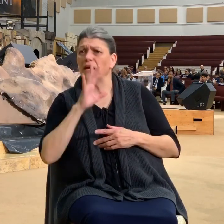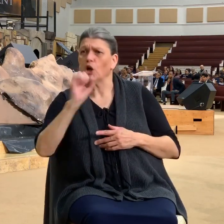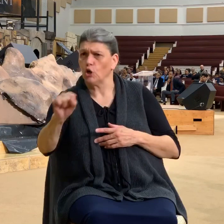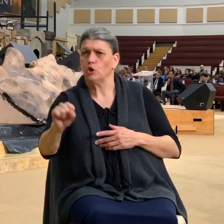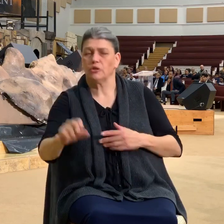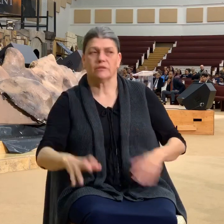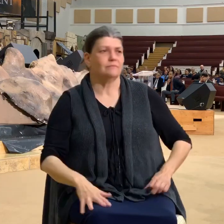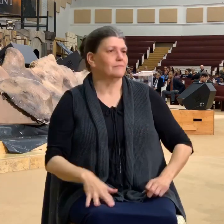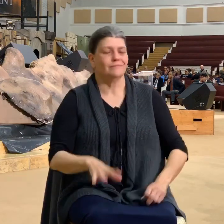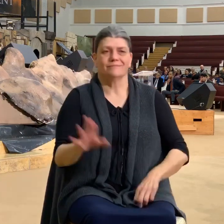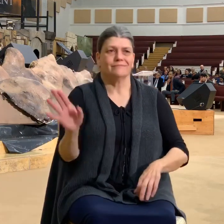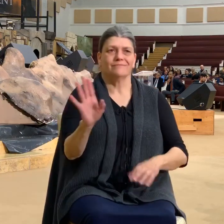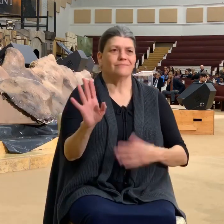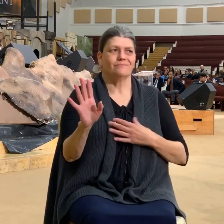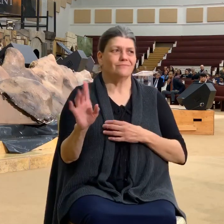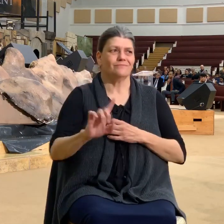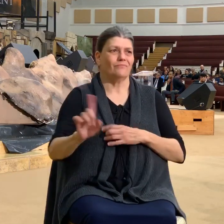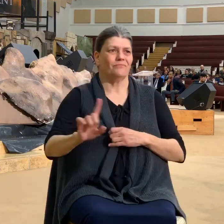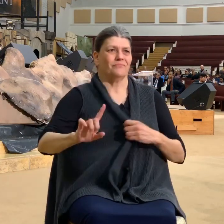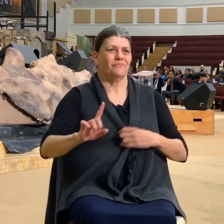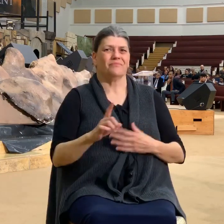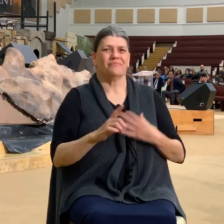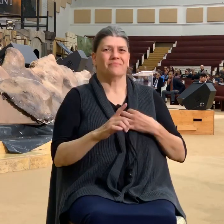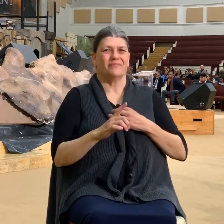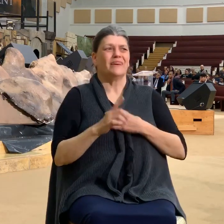curse. Now, some of y'all are going to pick up and leave tomorrow.